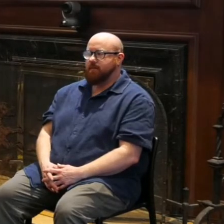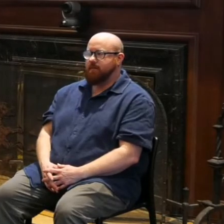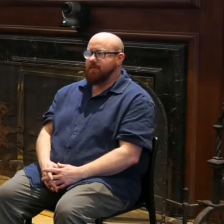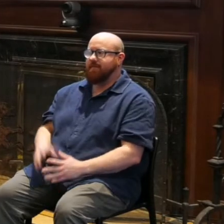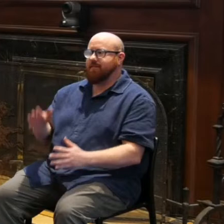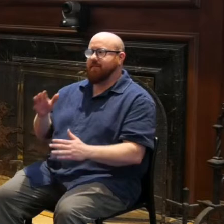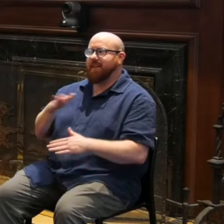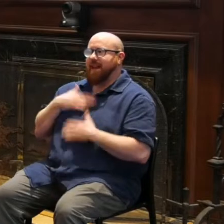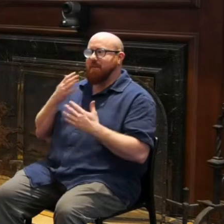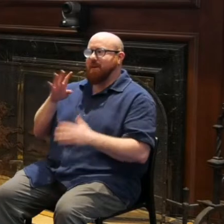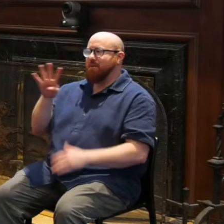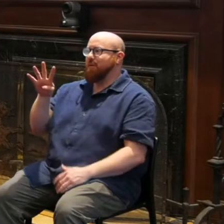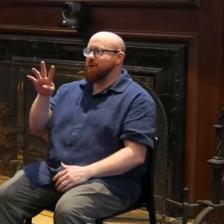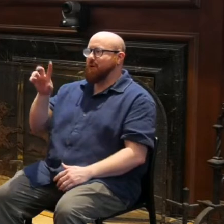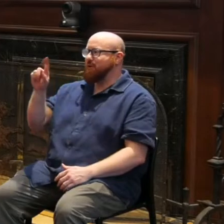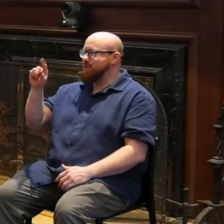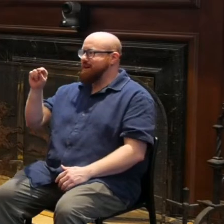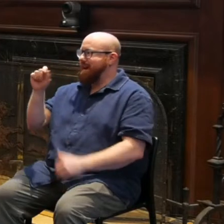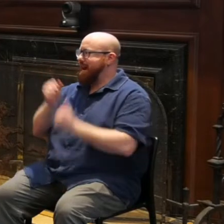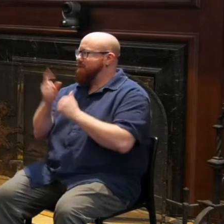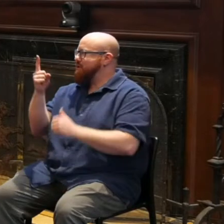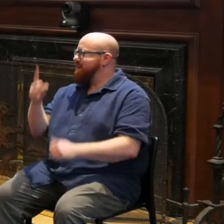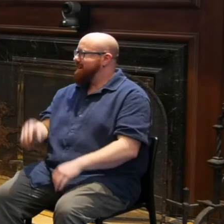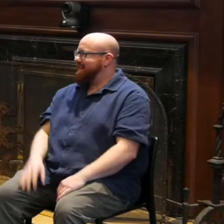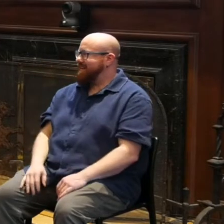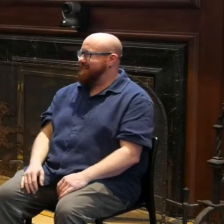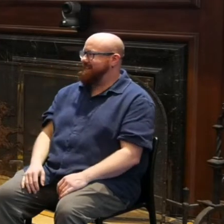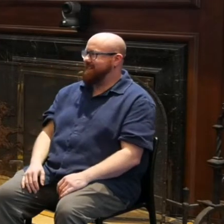Happy 420, everybody.